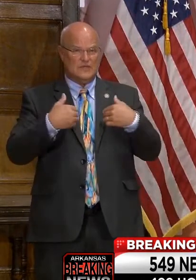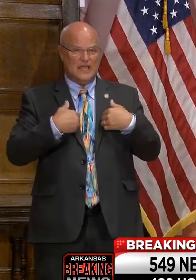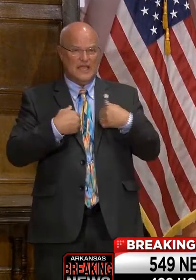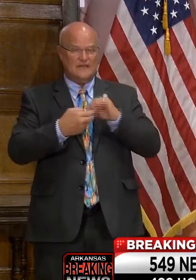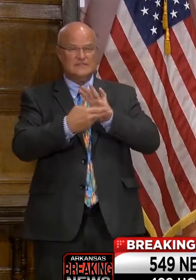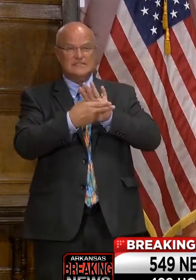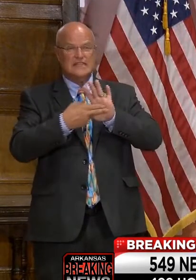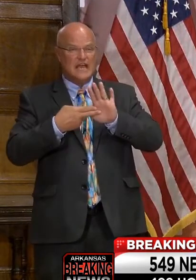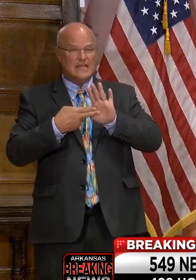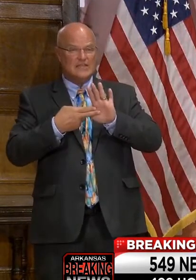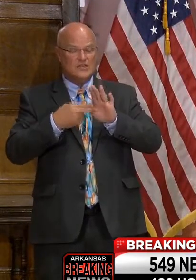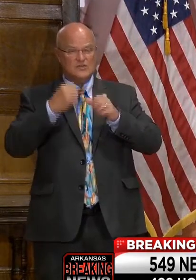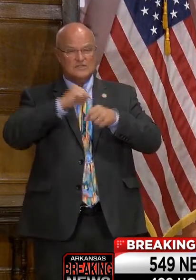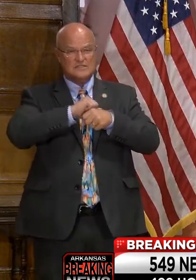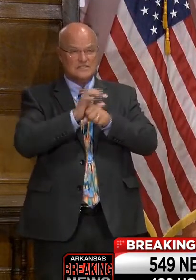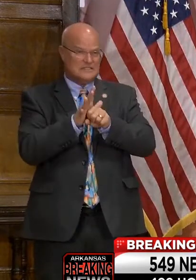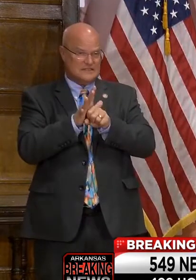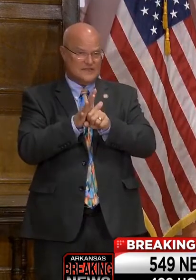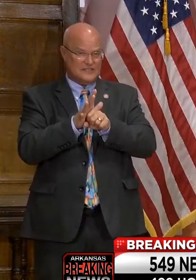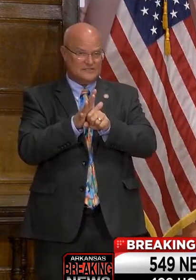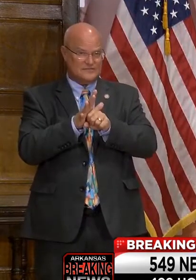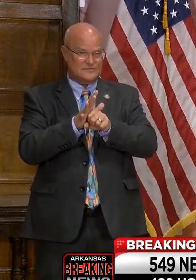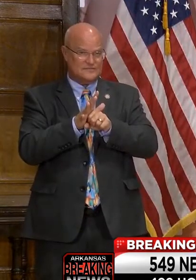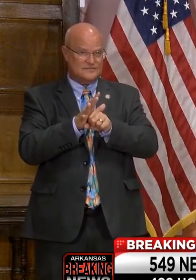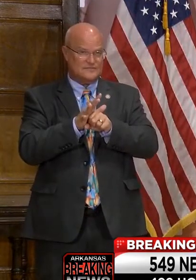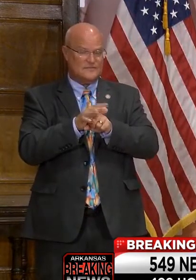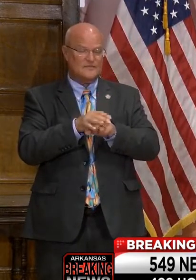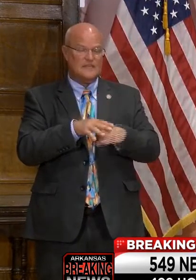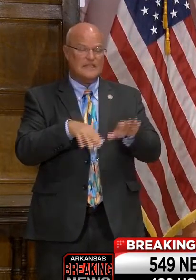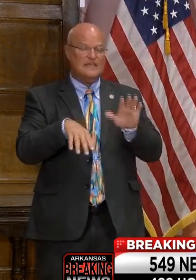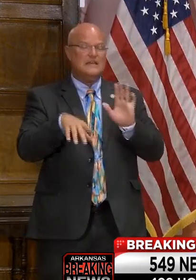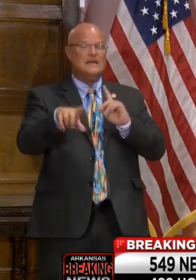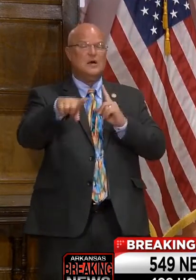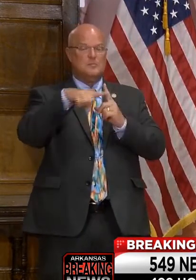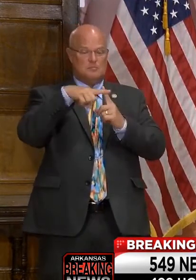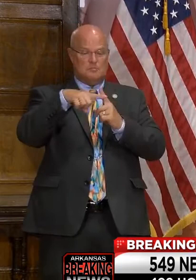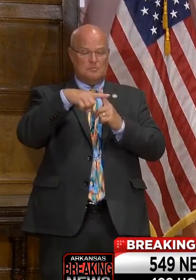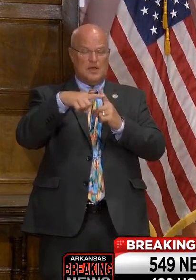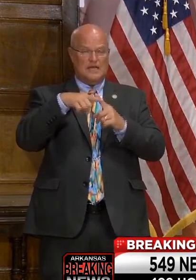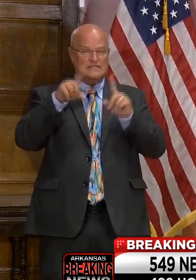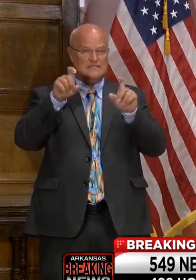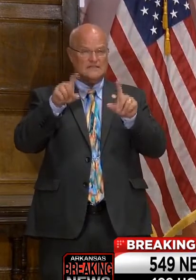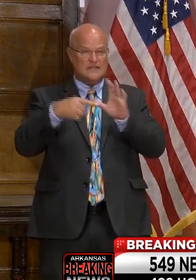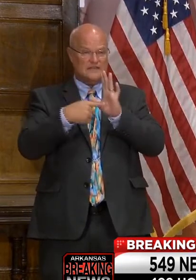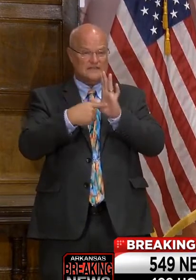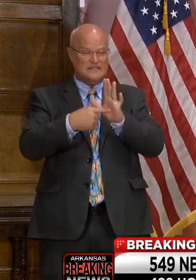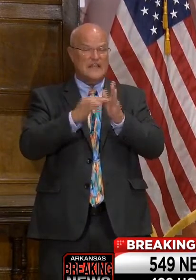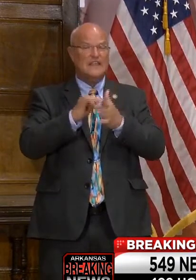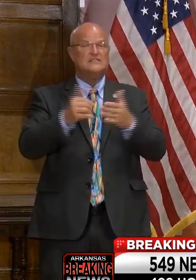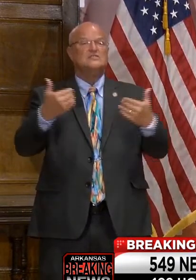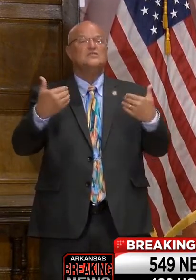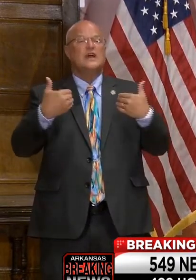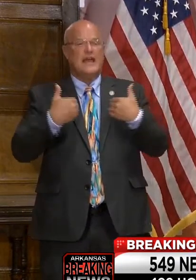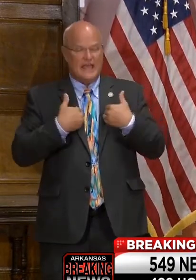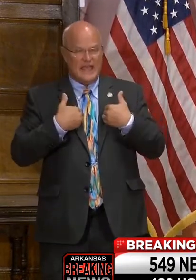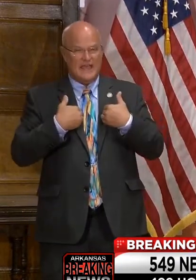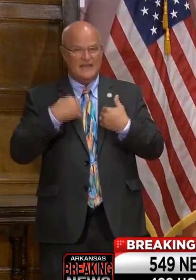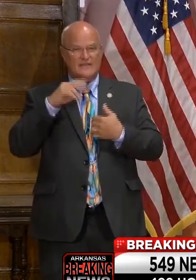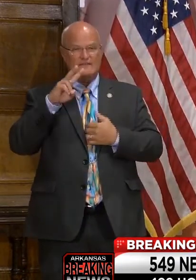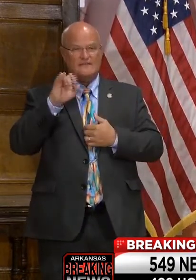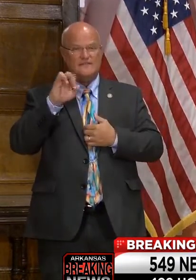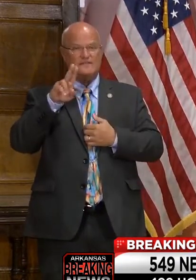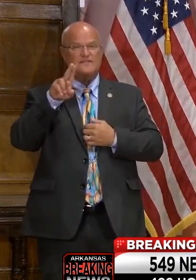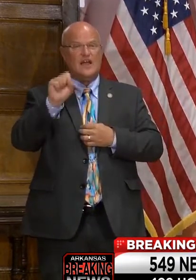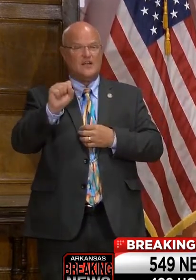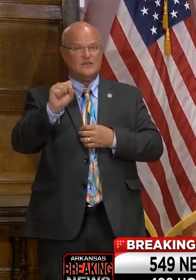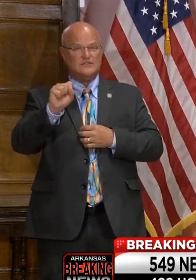diagnose this infection. A positive test indicates that you have the virus, that you